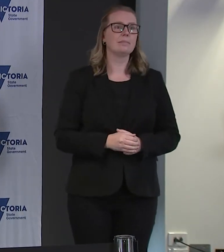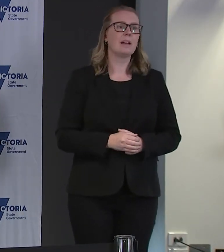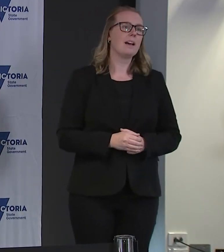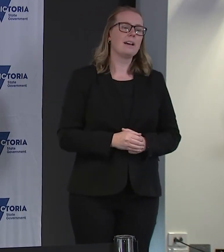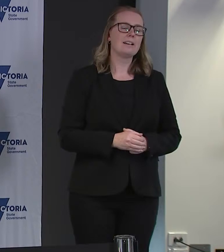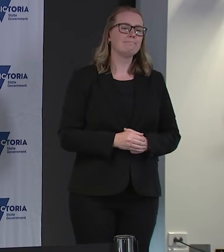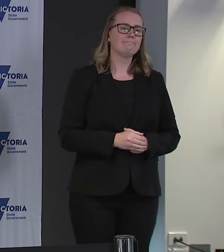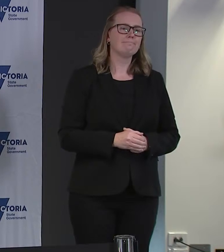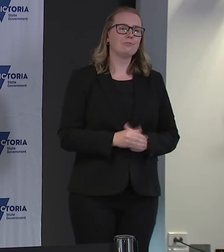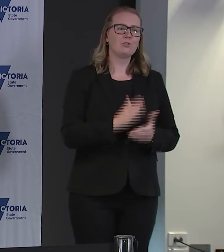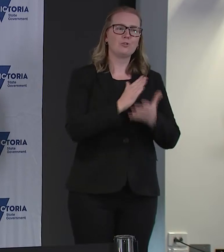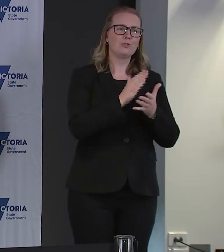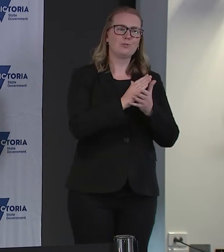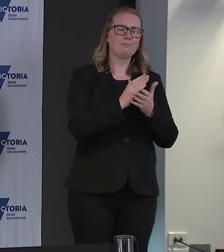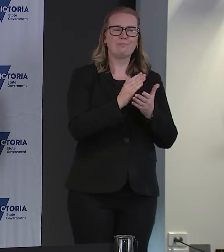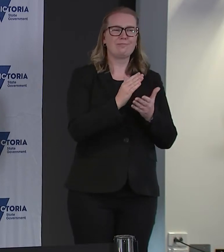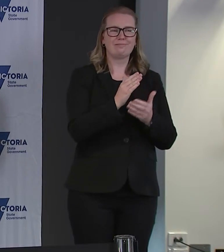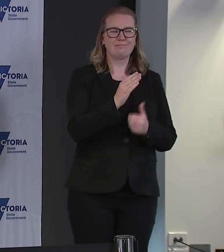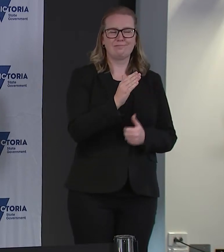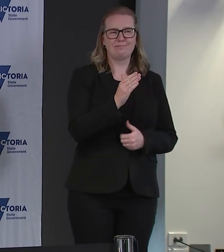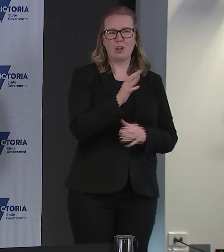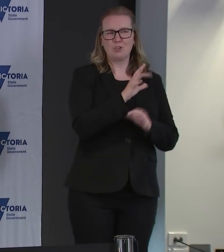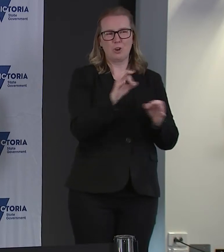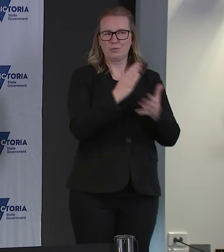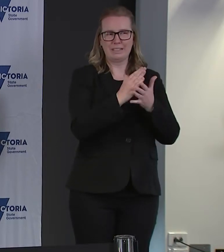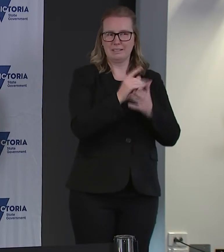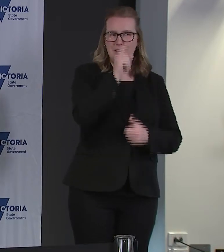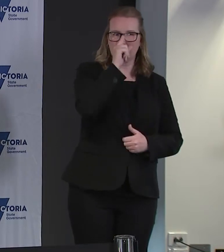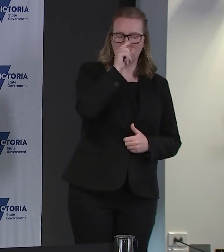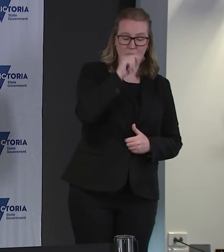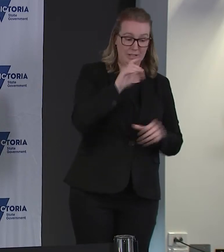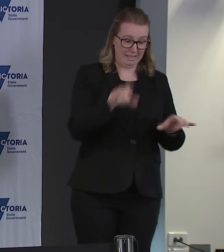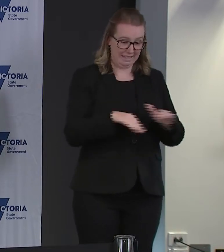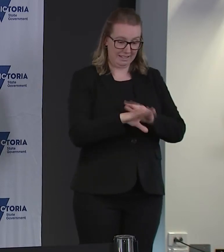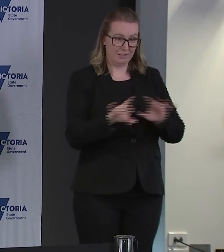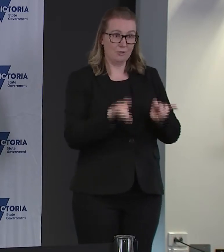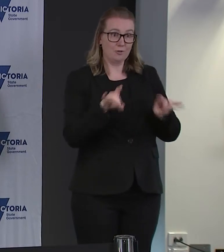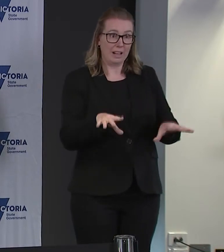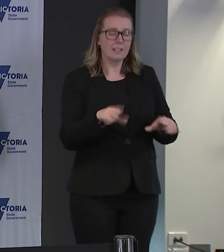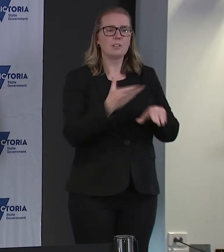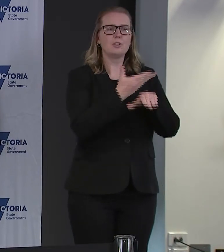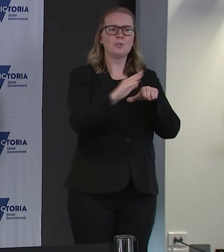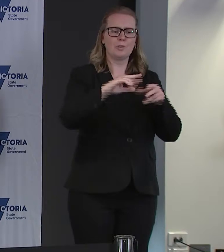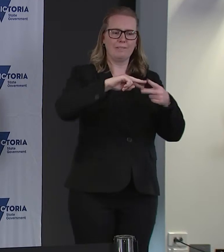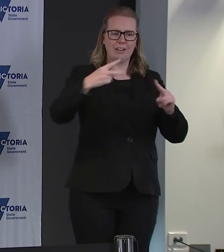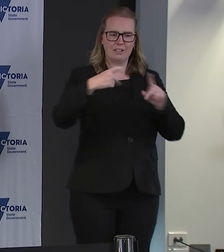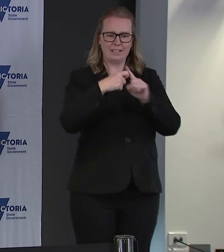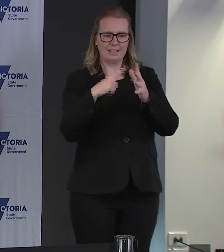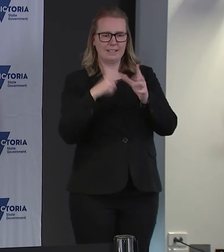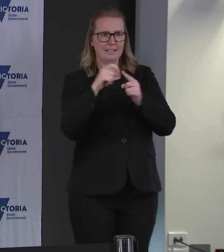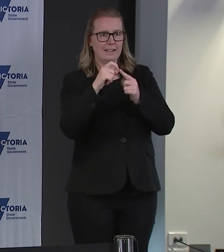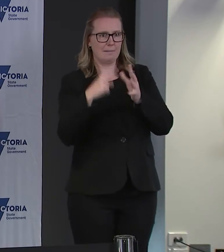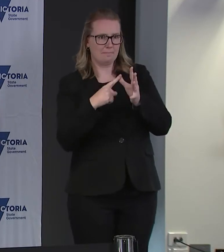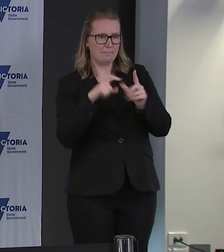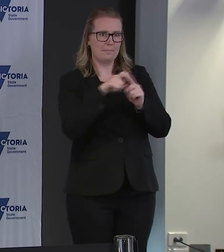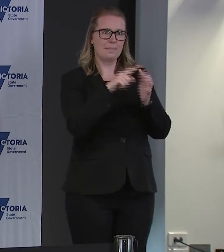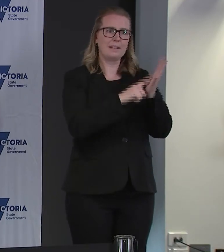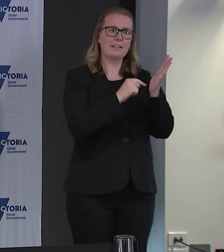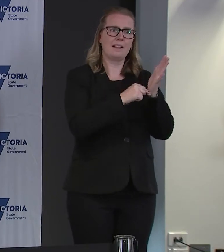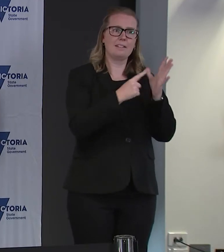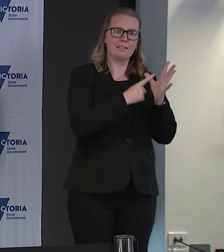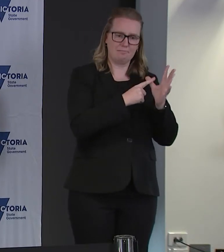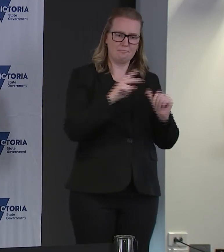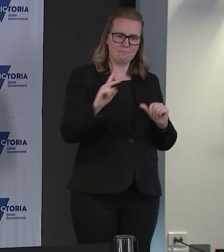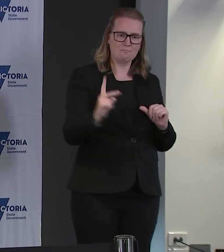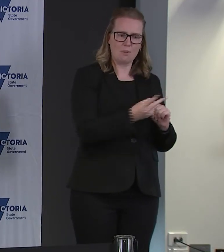unlikely to have mutated in Australia. So these two variants, Kappa and Delta, are related because they're both originally